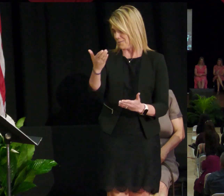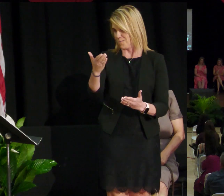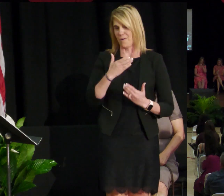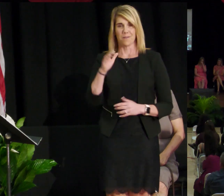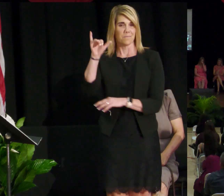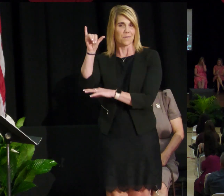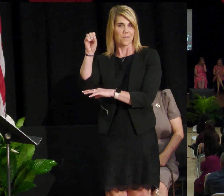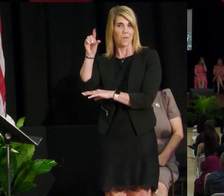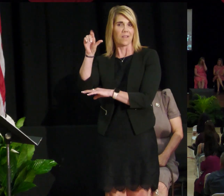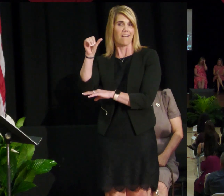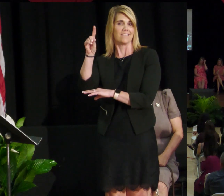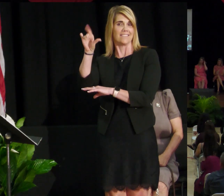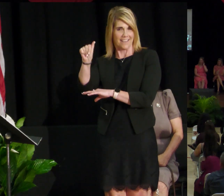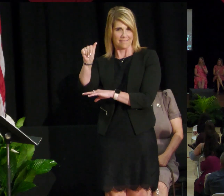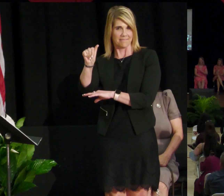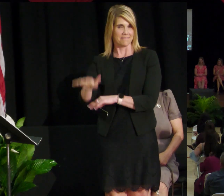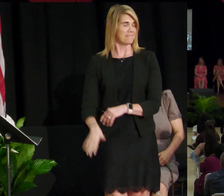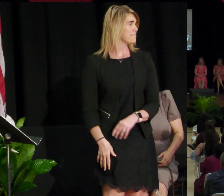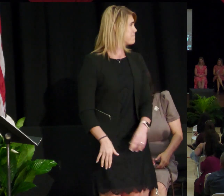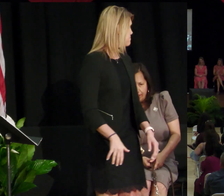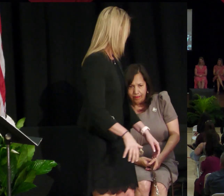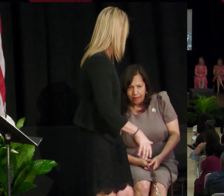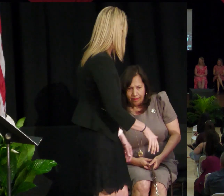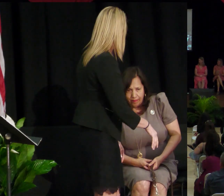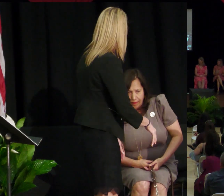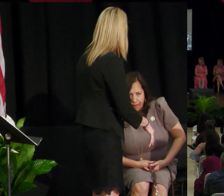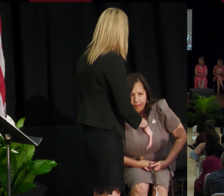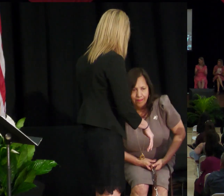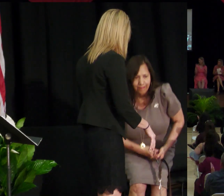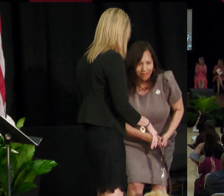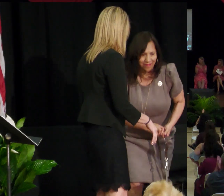So please welcome Yolanda